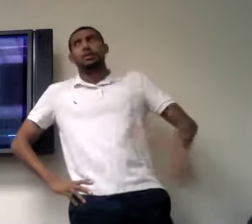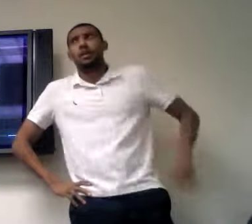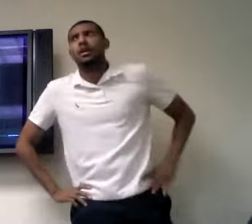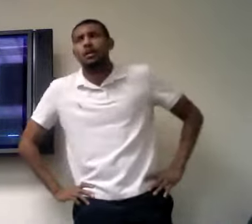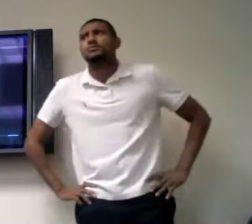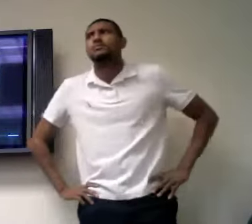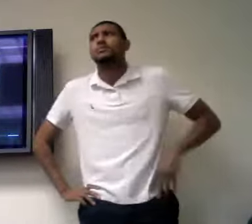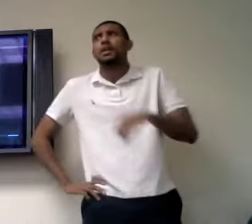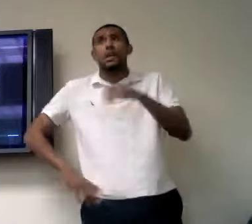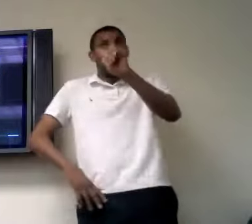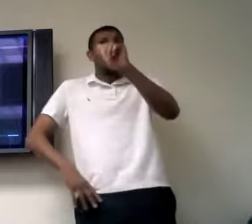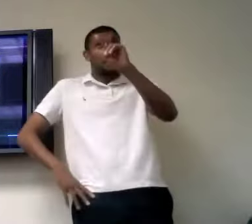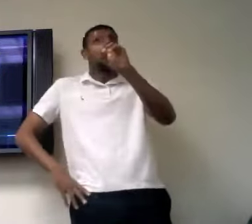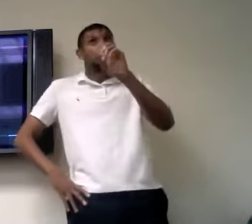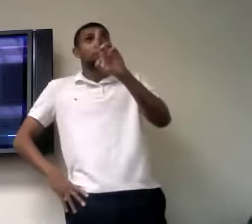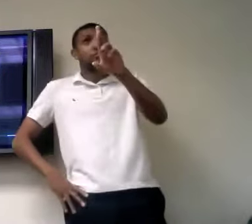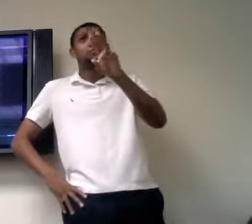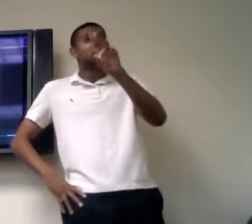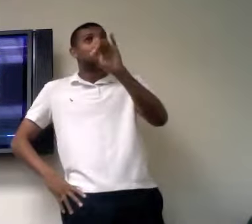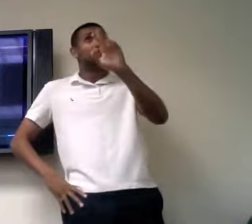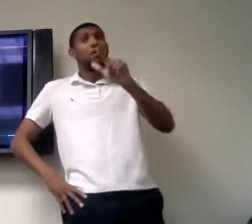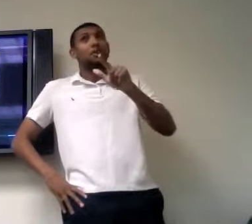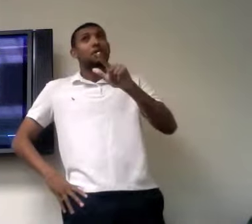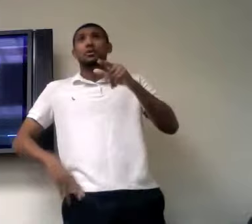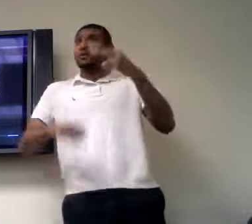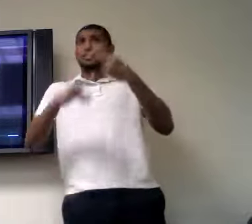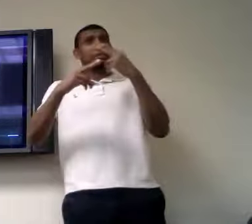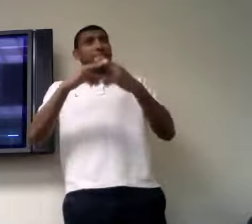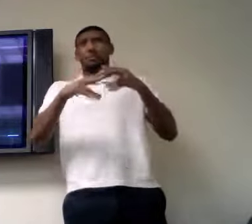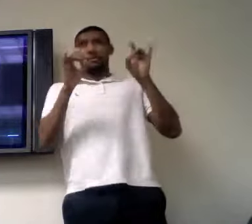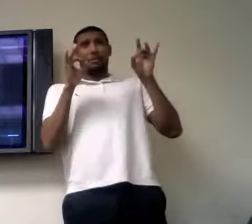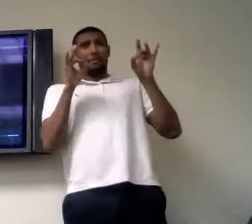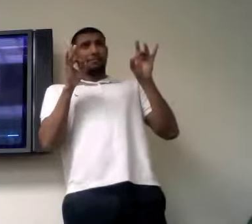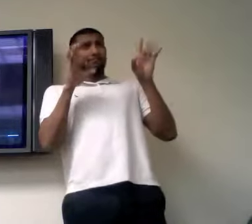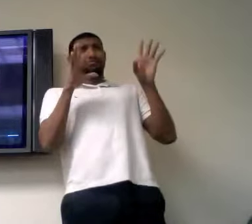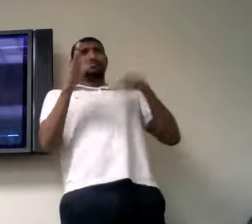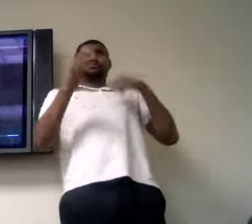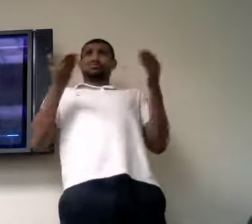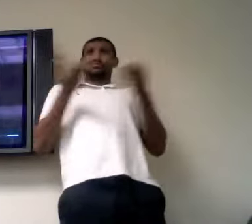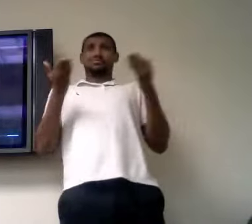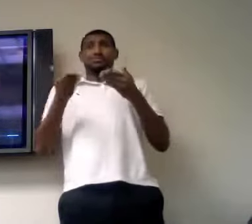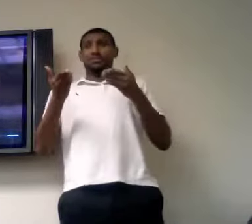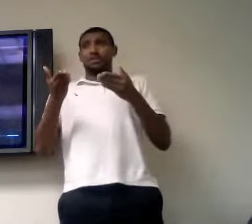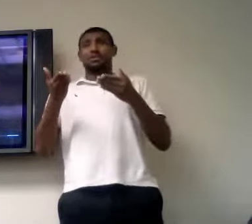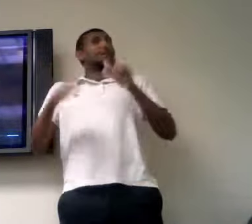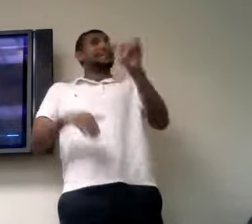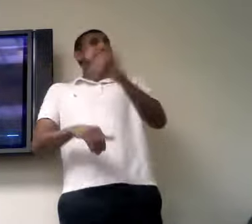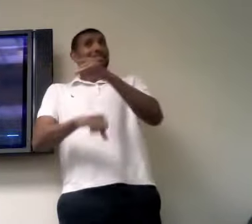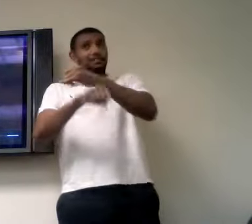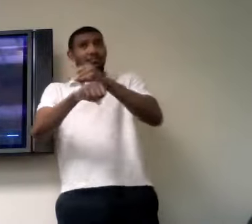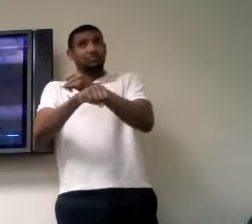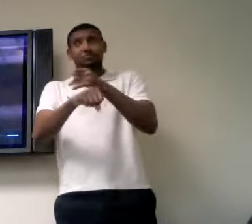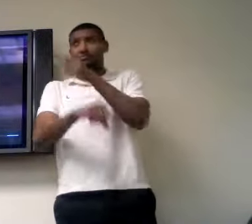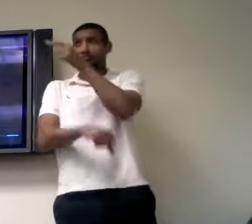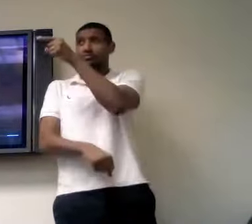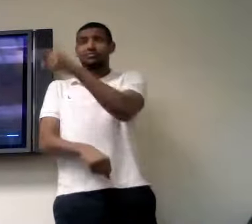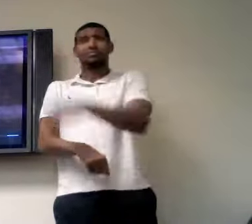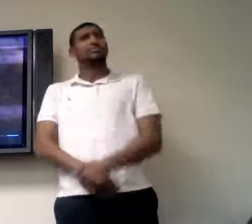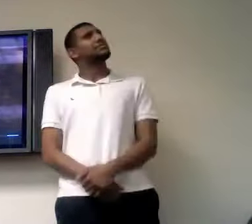was a name that stank in the north, so was Rock Island one to bring terror to the heart of any Southerner who had relatives